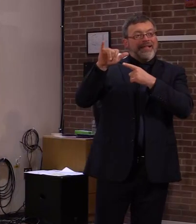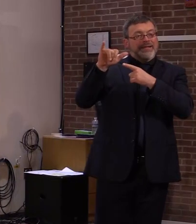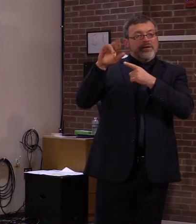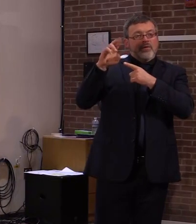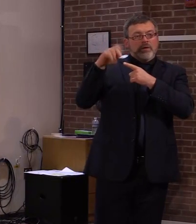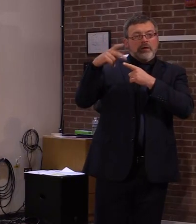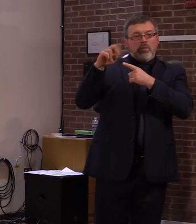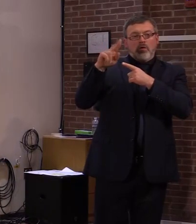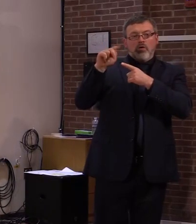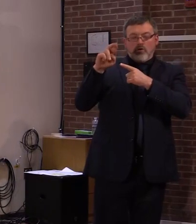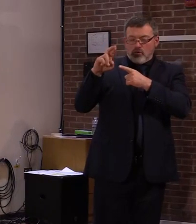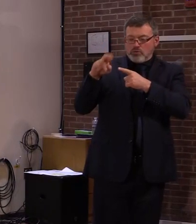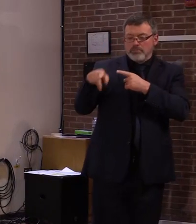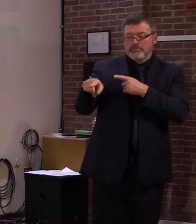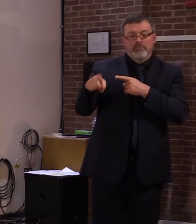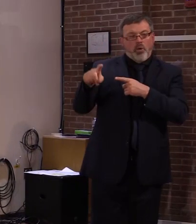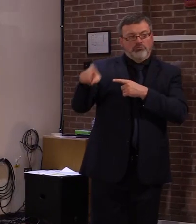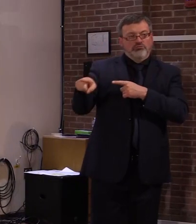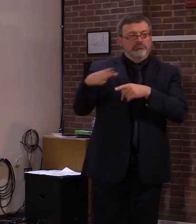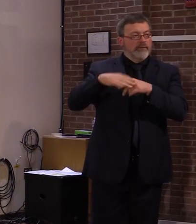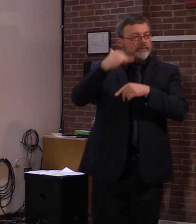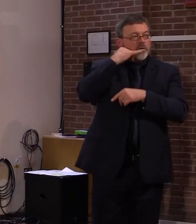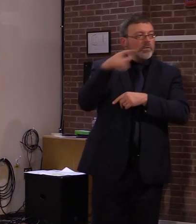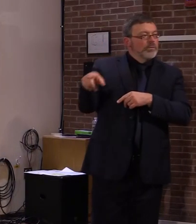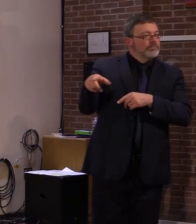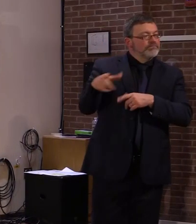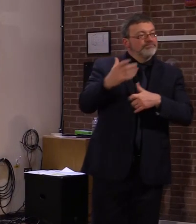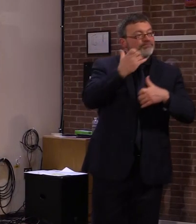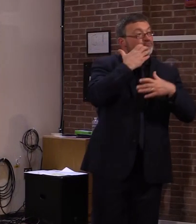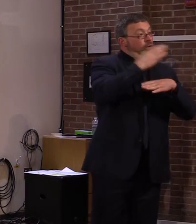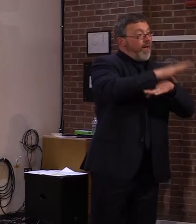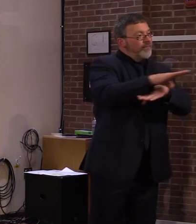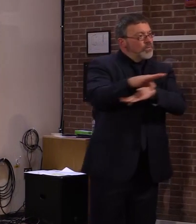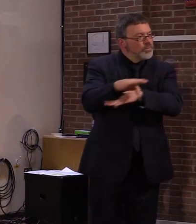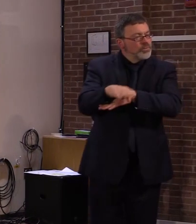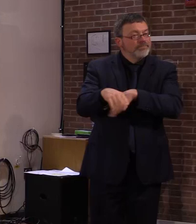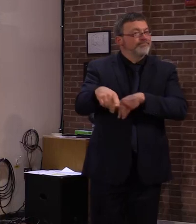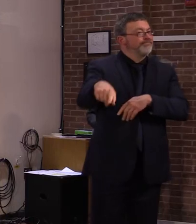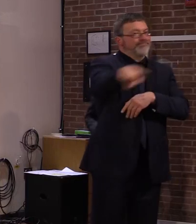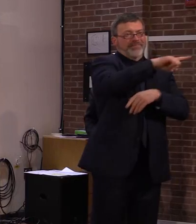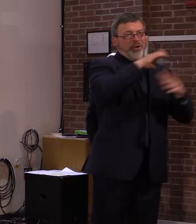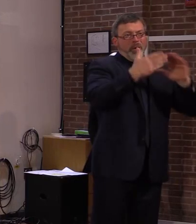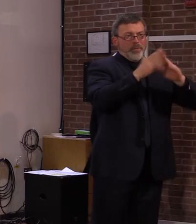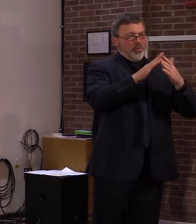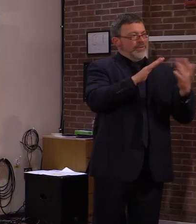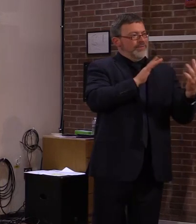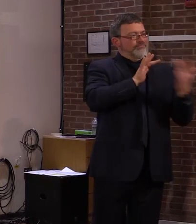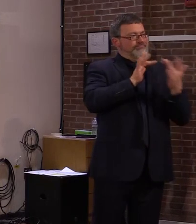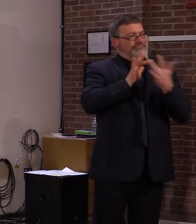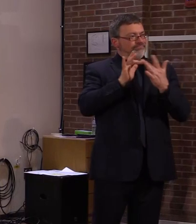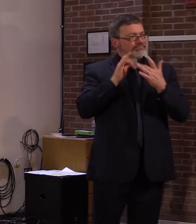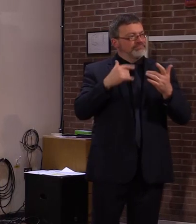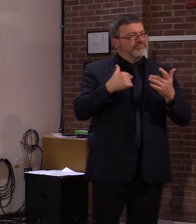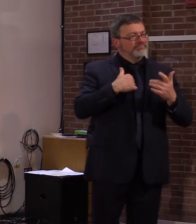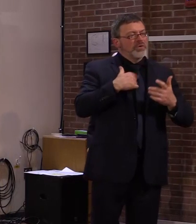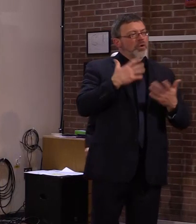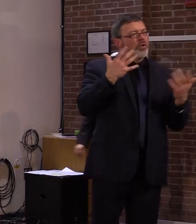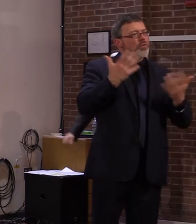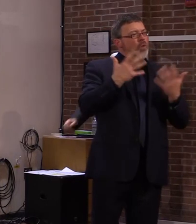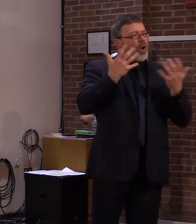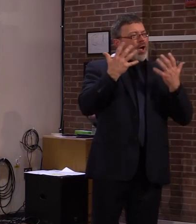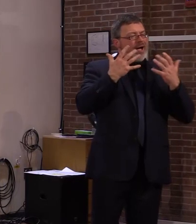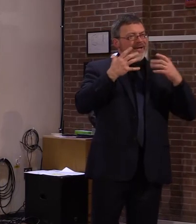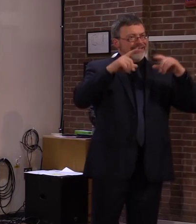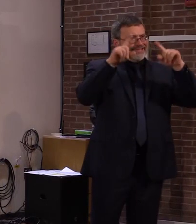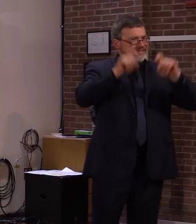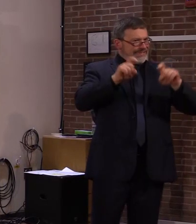Good afternoon. We're getting a lot of questions from community members who are seeking specific testing protocols for Thanksgiving, and I heard Dr. Levine say